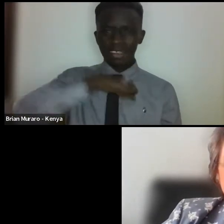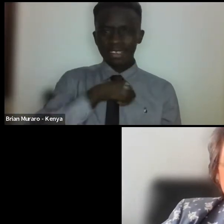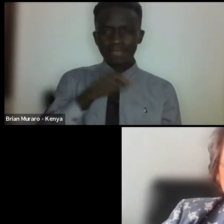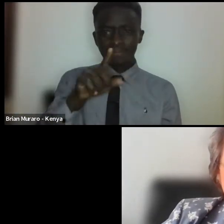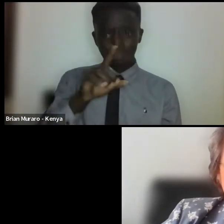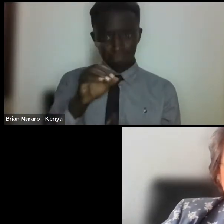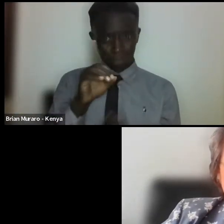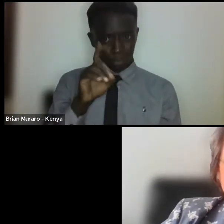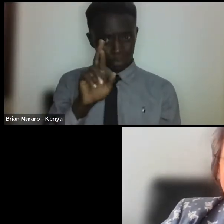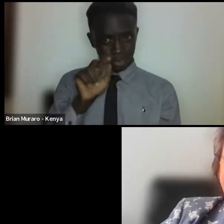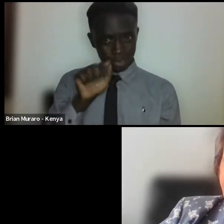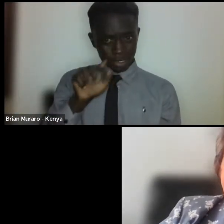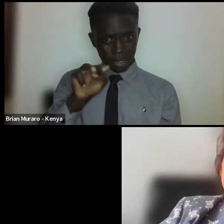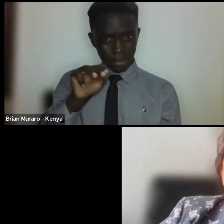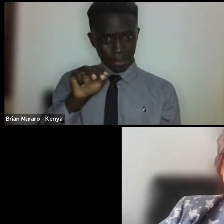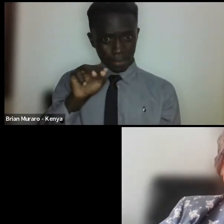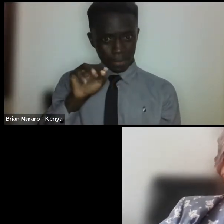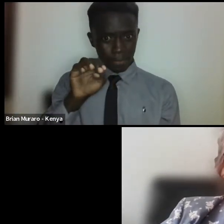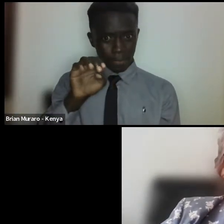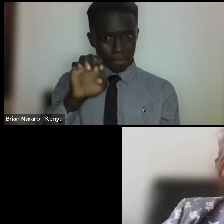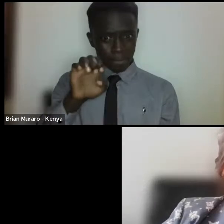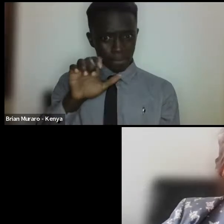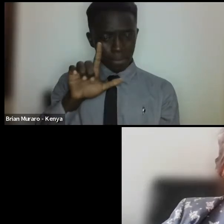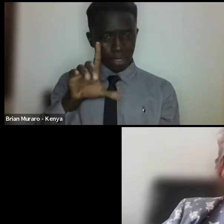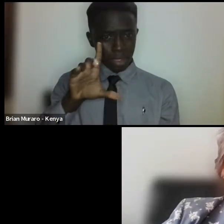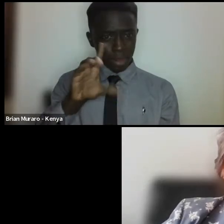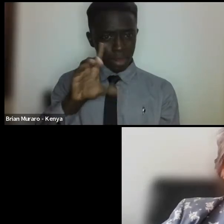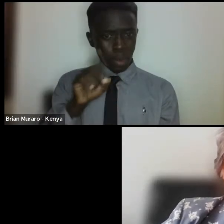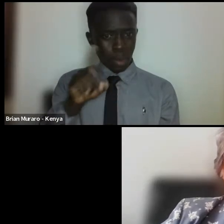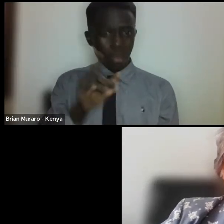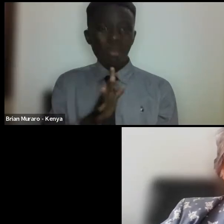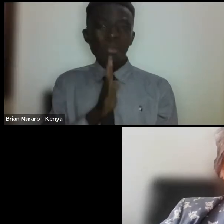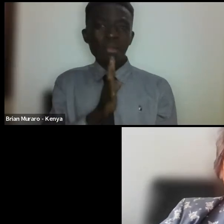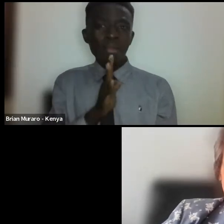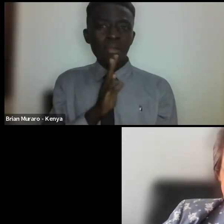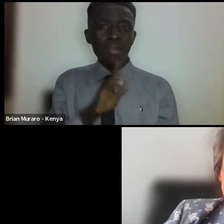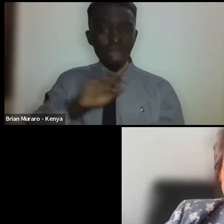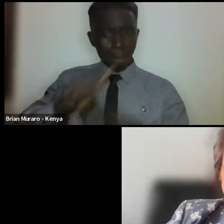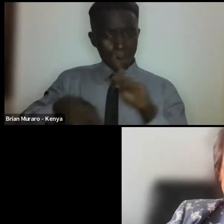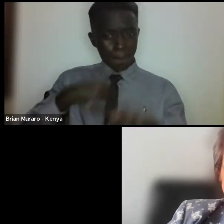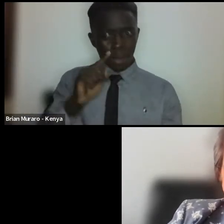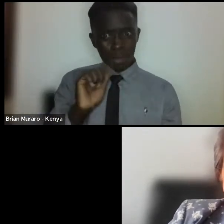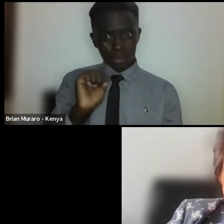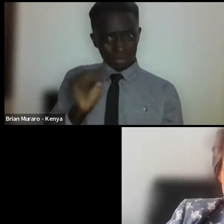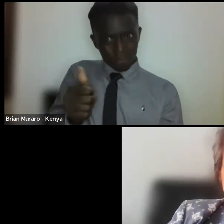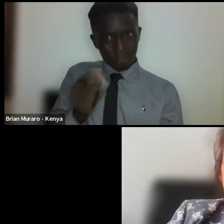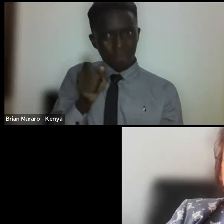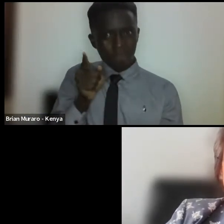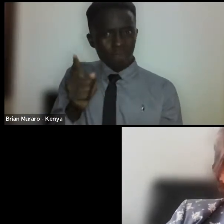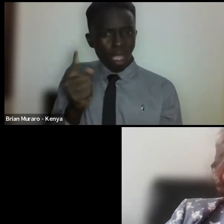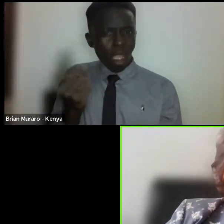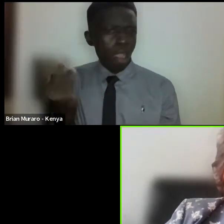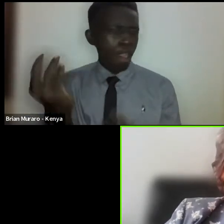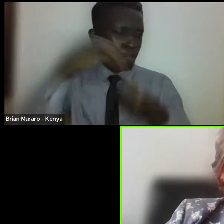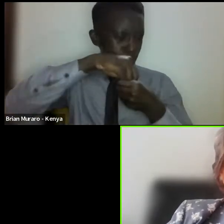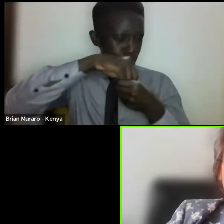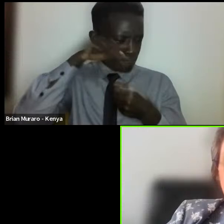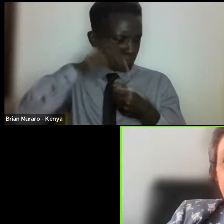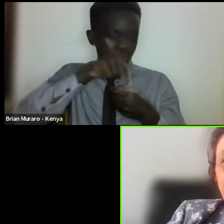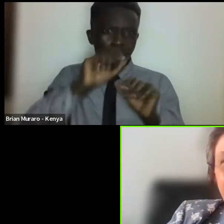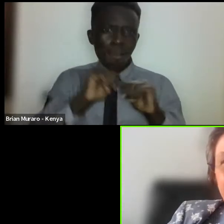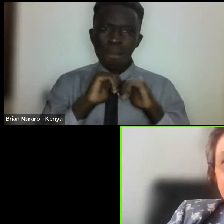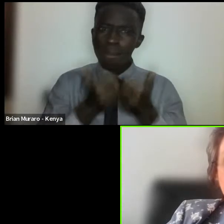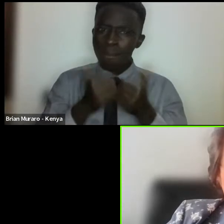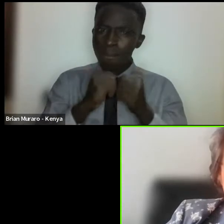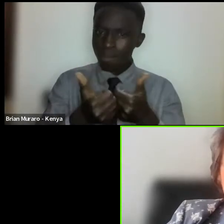little bit about yourself and let the audience know where you are coming from and how you got involved in this? Thank you very much,